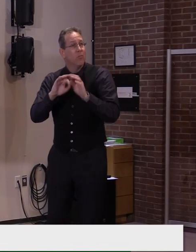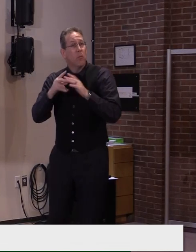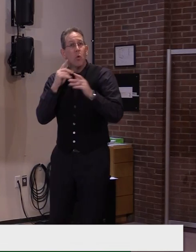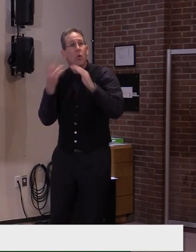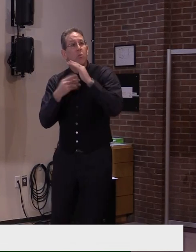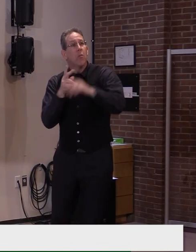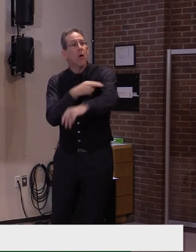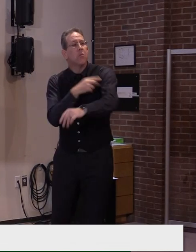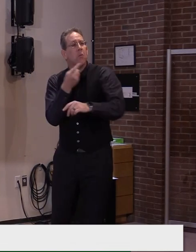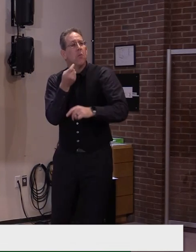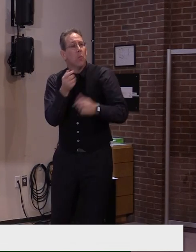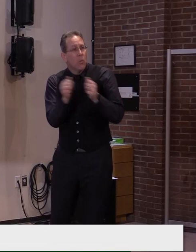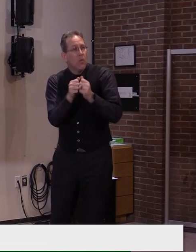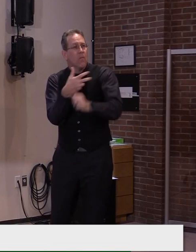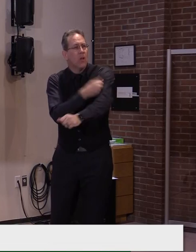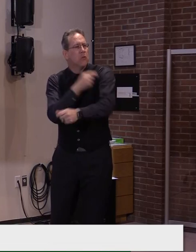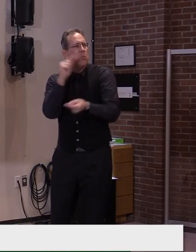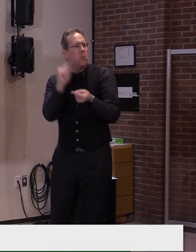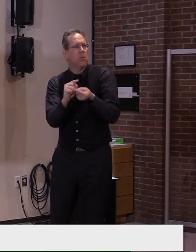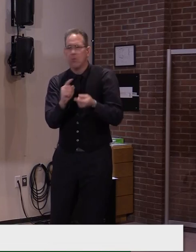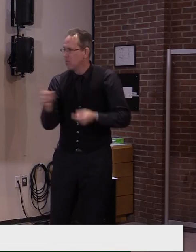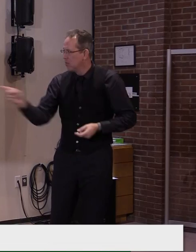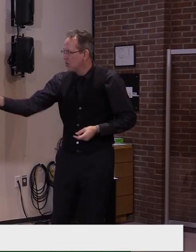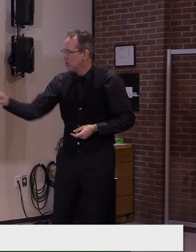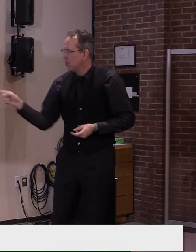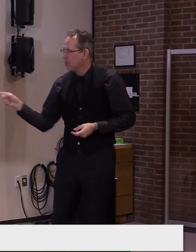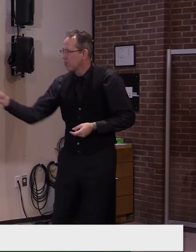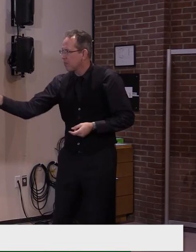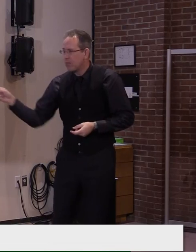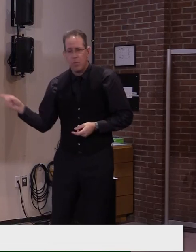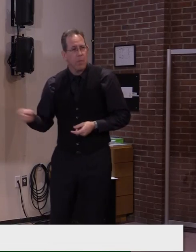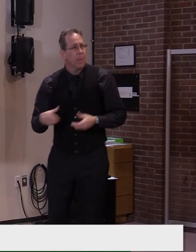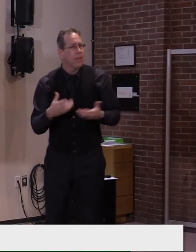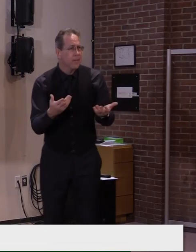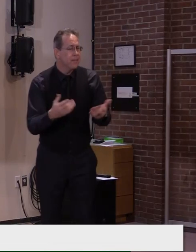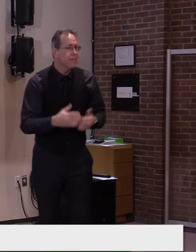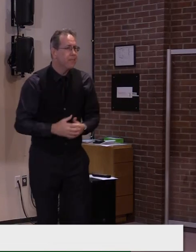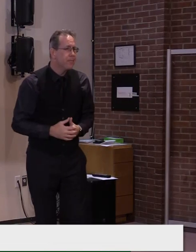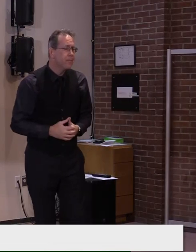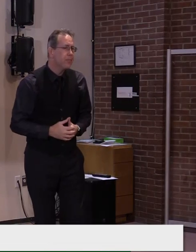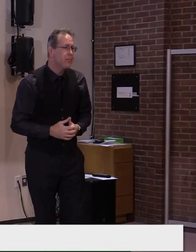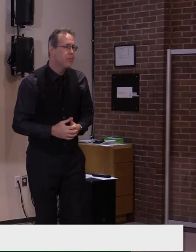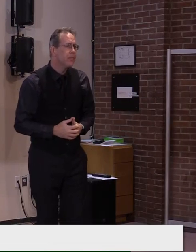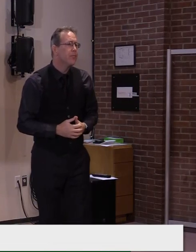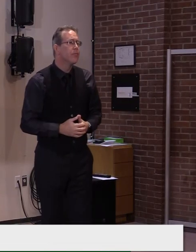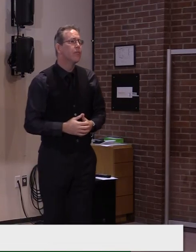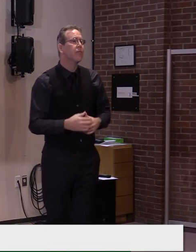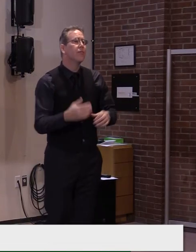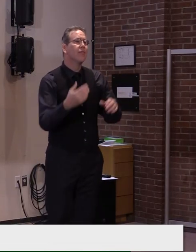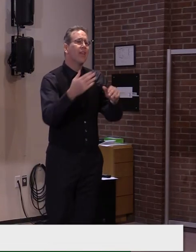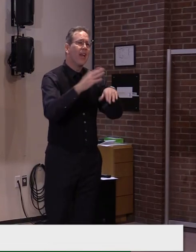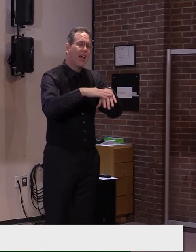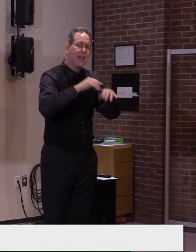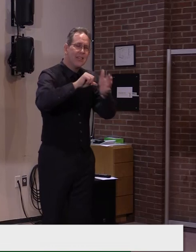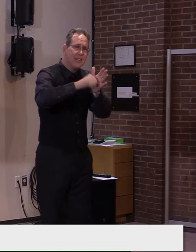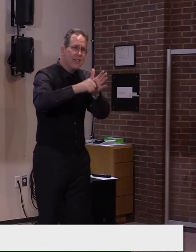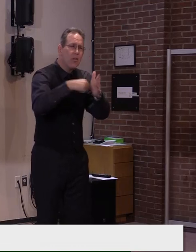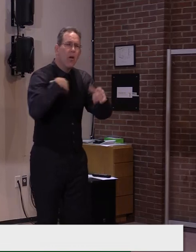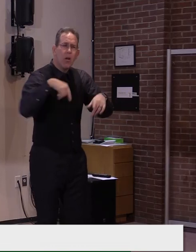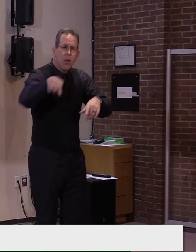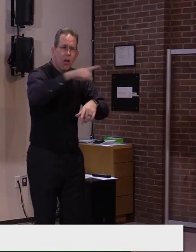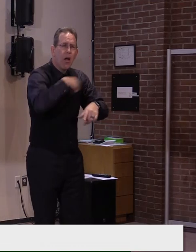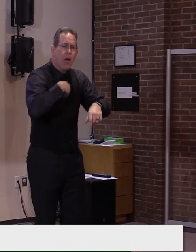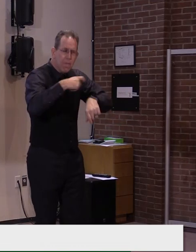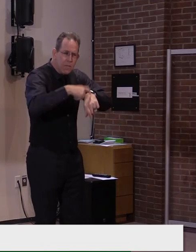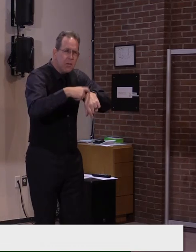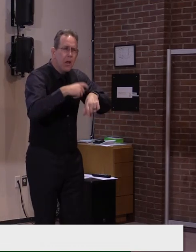protection to those who contract the virus. So certainly, again, we have time as the Omicron variant is obviously here in Vermont, but